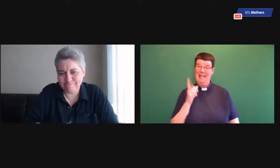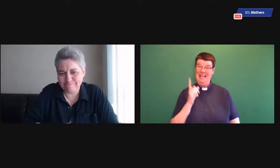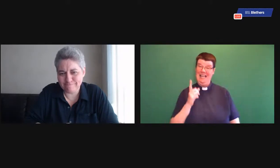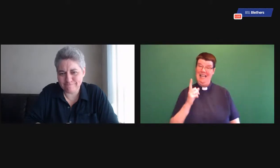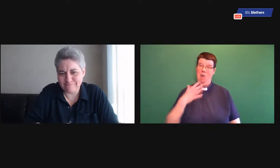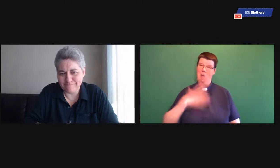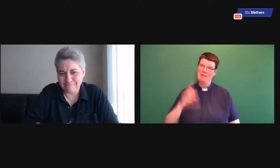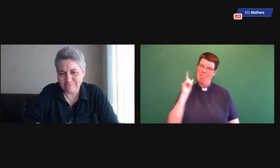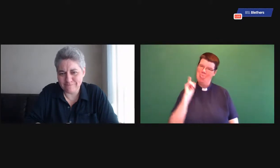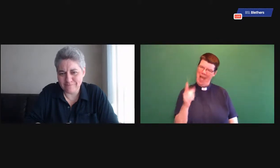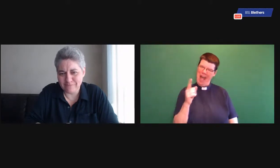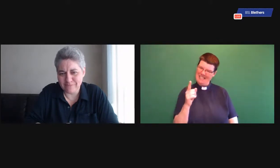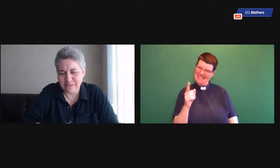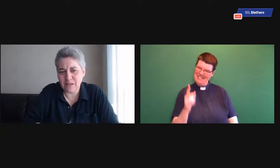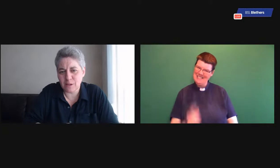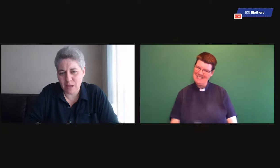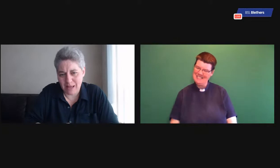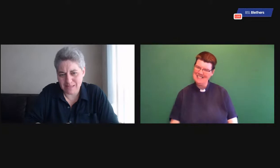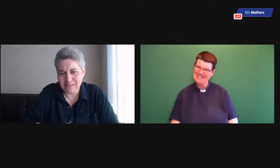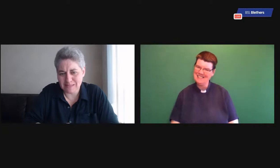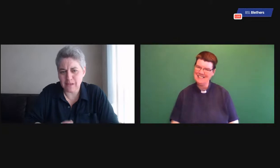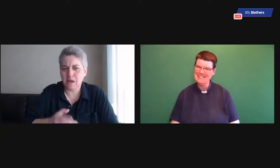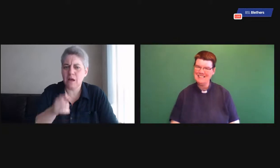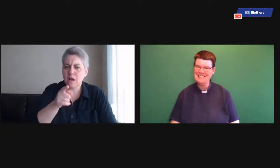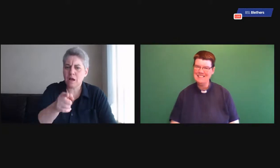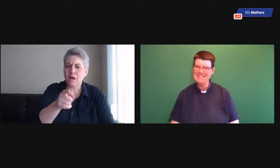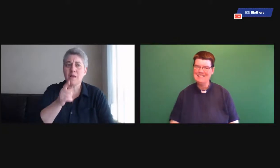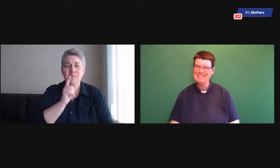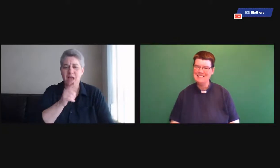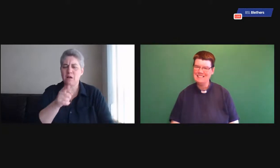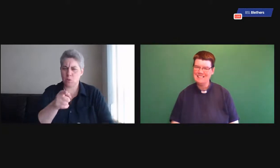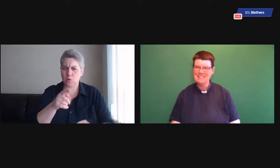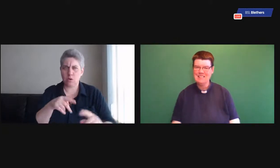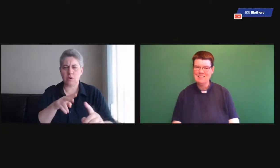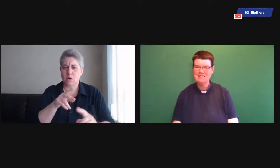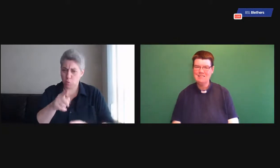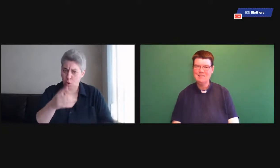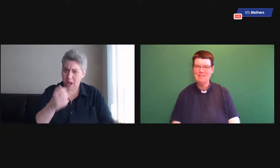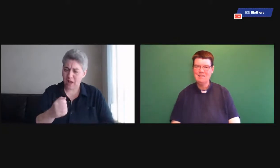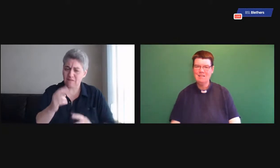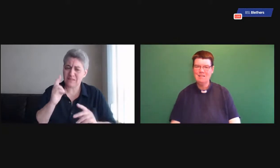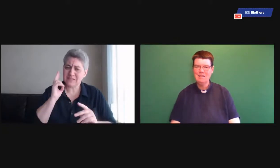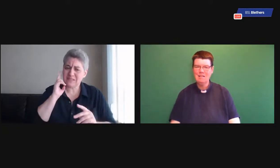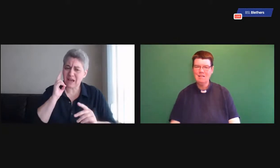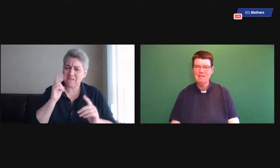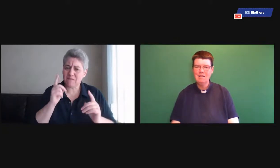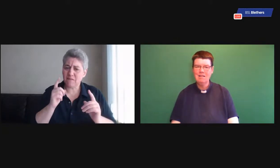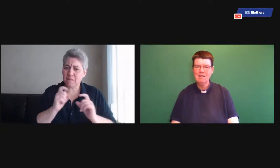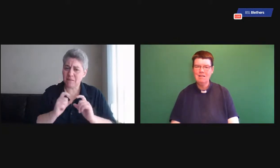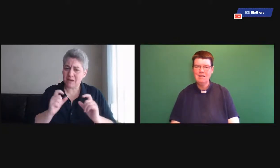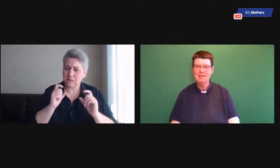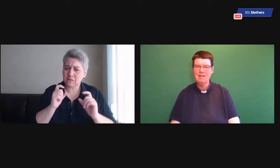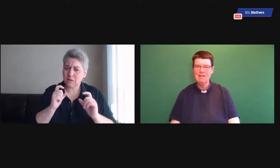they were signing songs. They did everything to accommodate me, and I knew that's what I